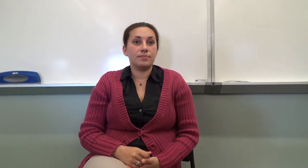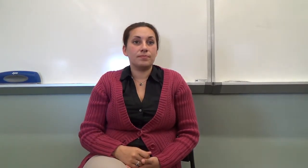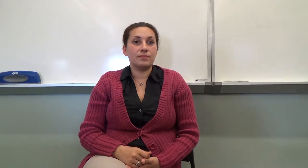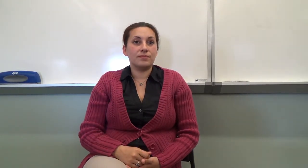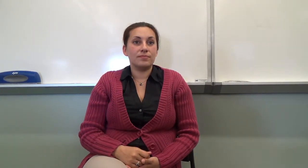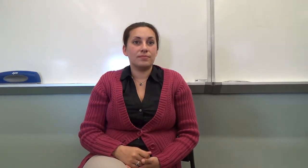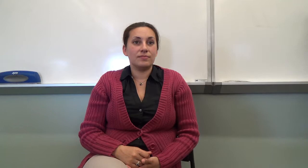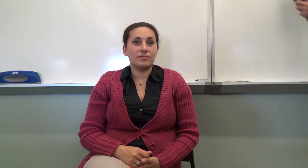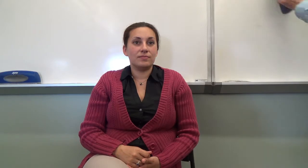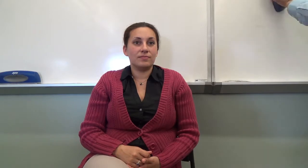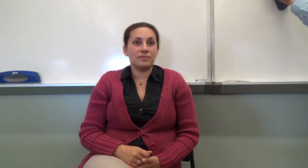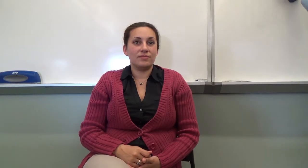Let's look at some lines.